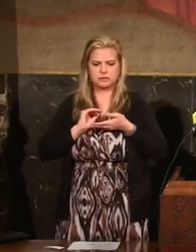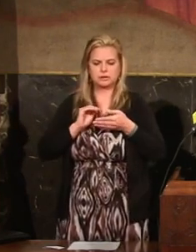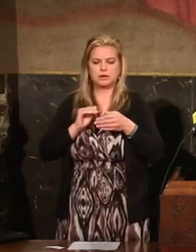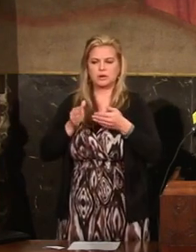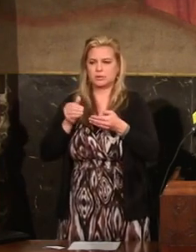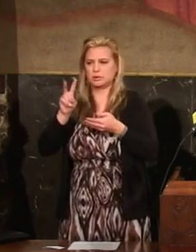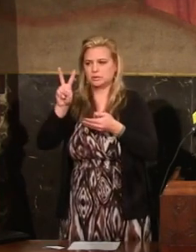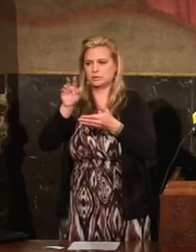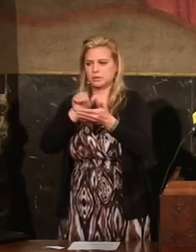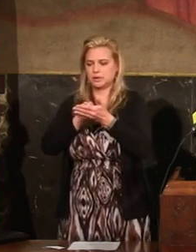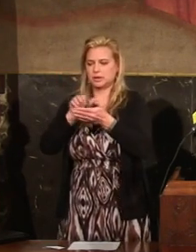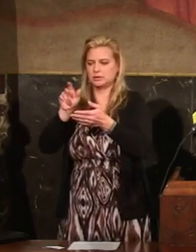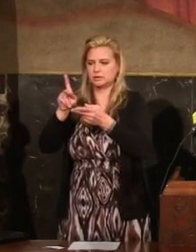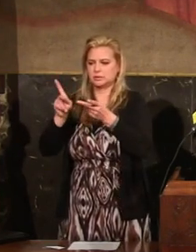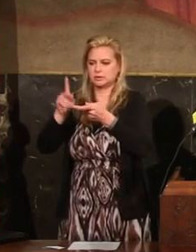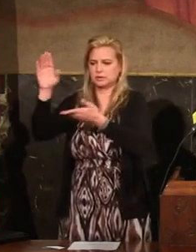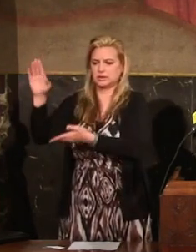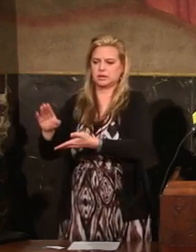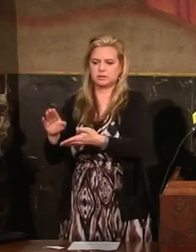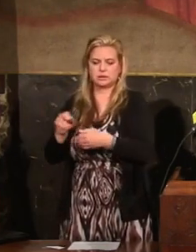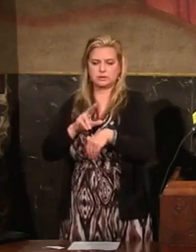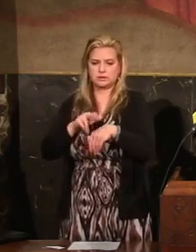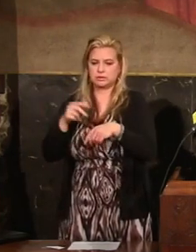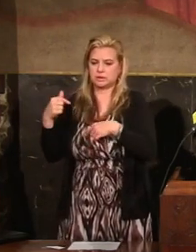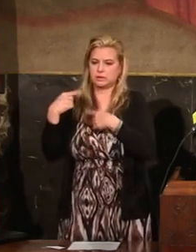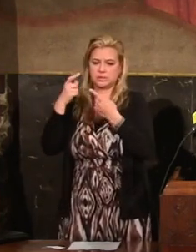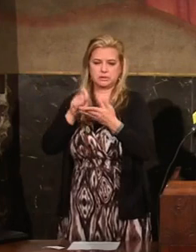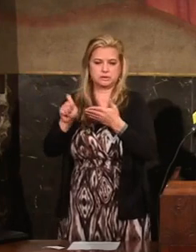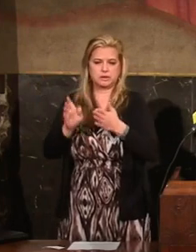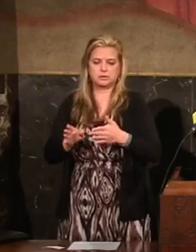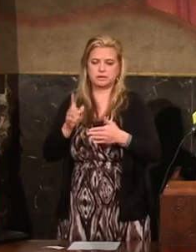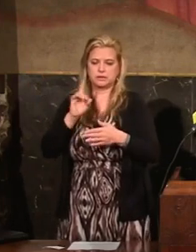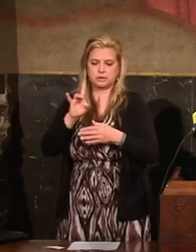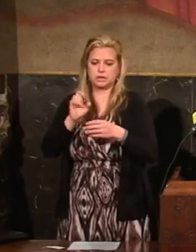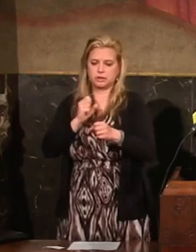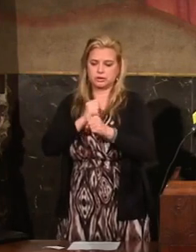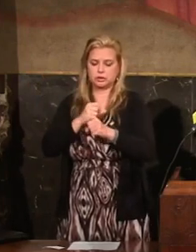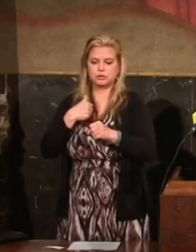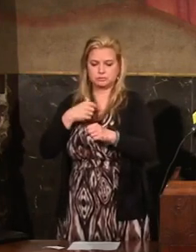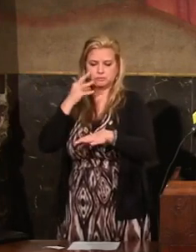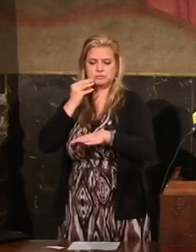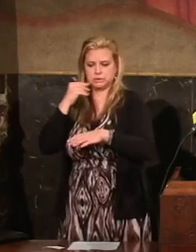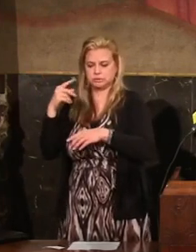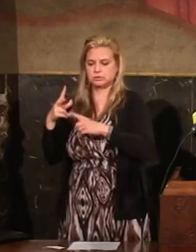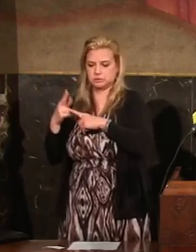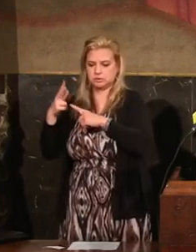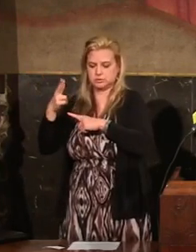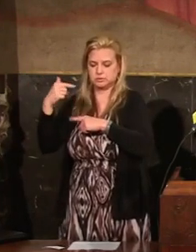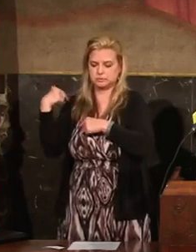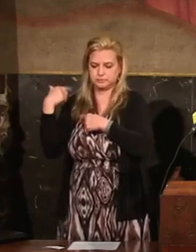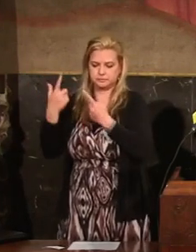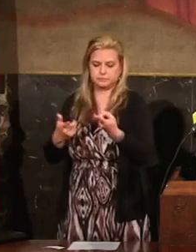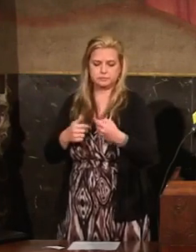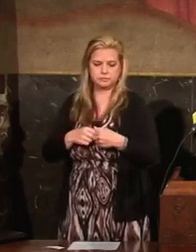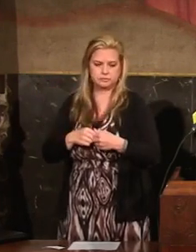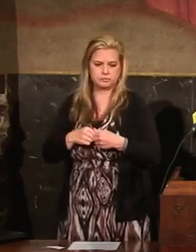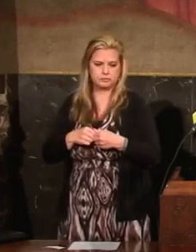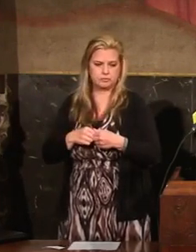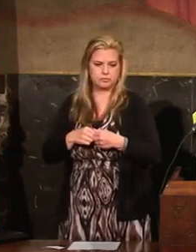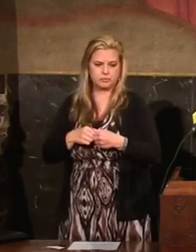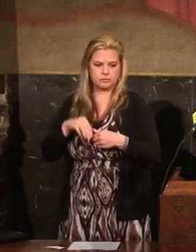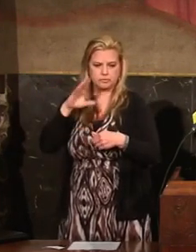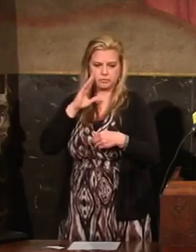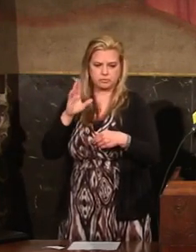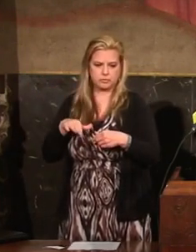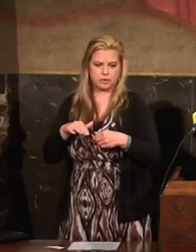2,000 positions less. And of course, I've been secretary for 8 years. I've been through those cuts and have experienced those cuts. And, you